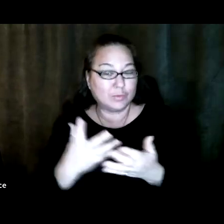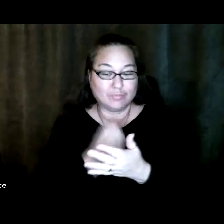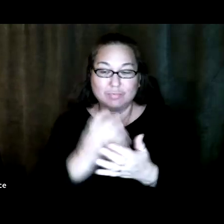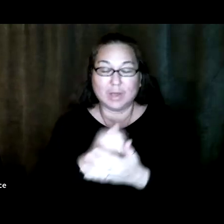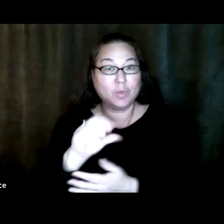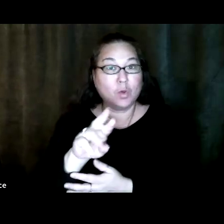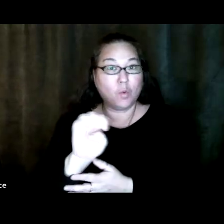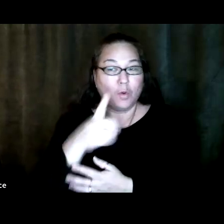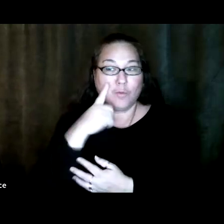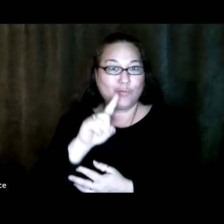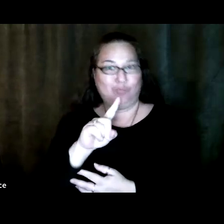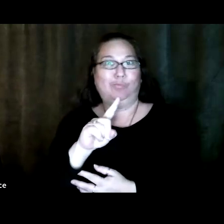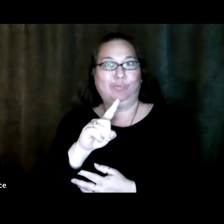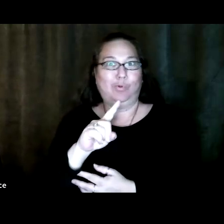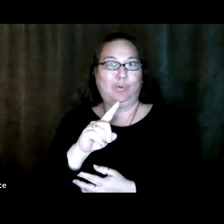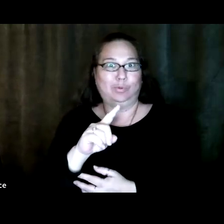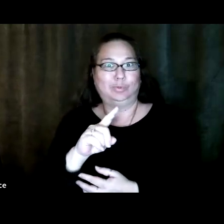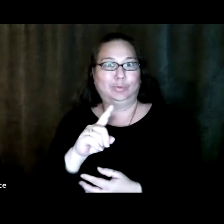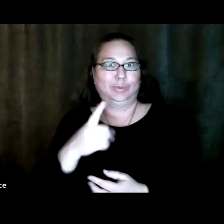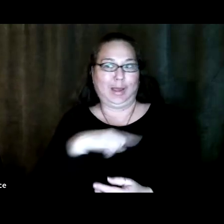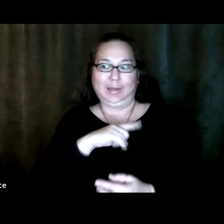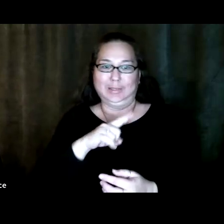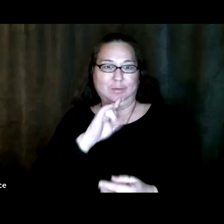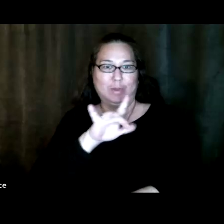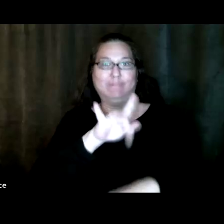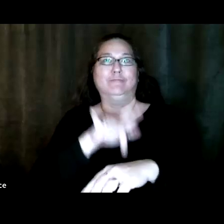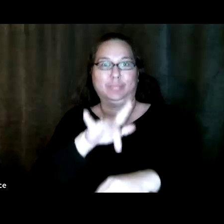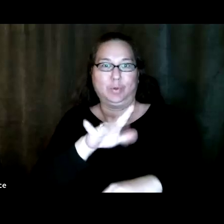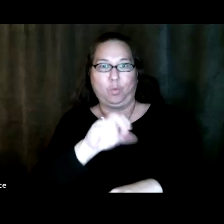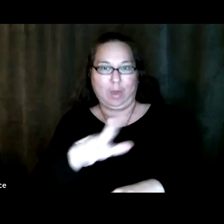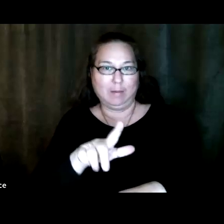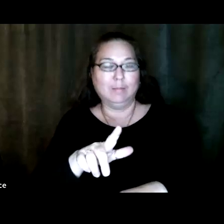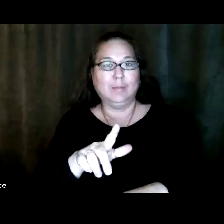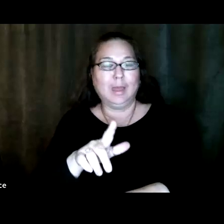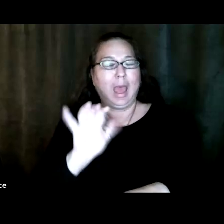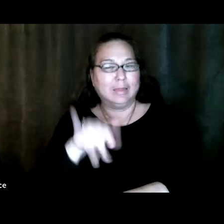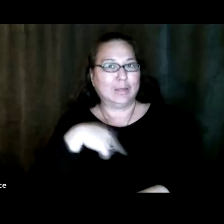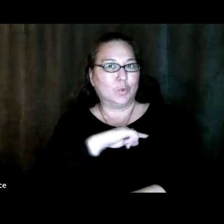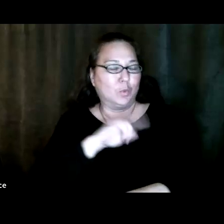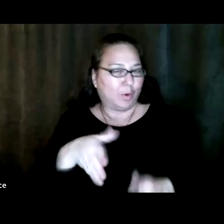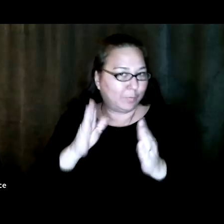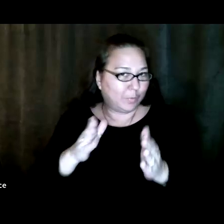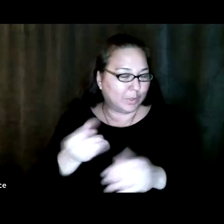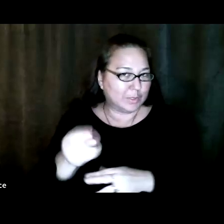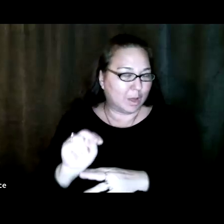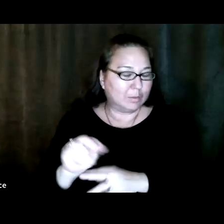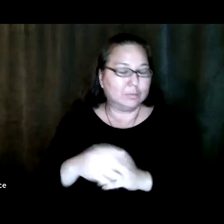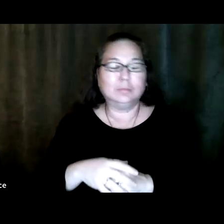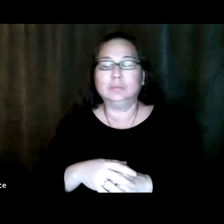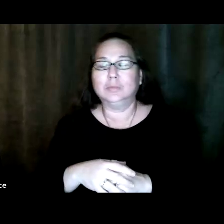for these students so that they can move on to the next step is something that we're really focusing on. And as we talk about adding on